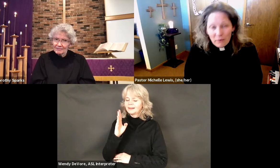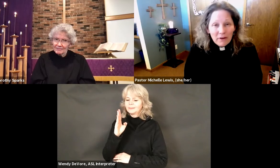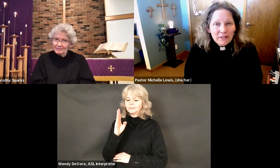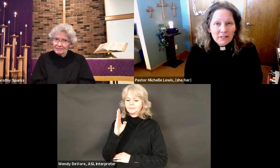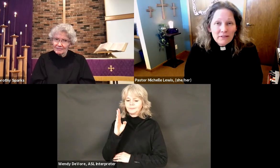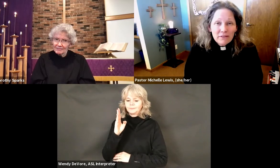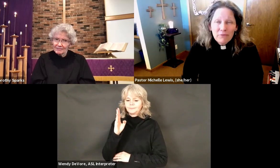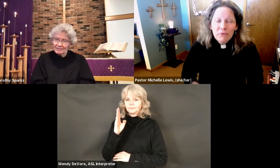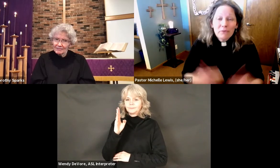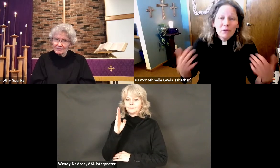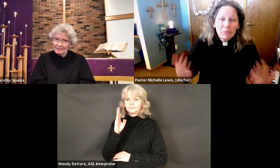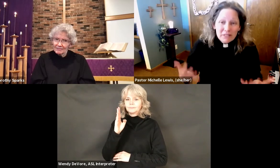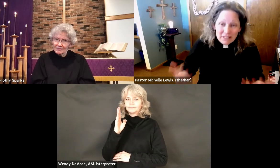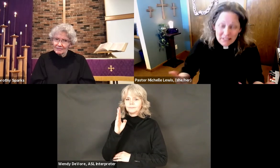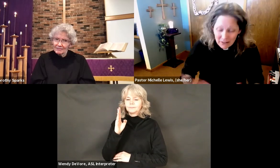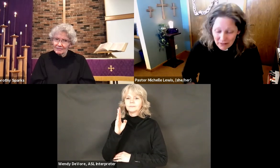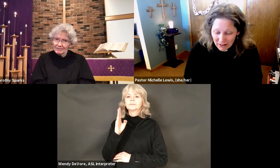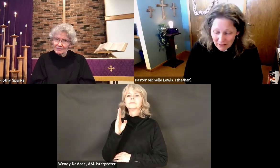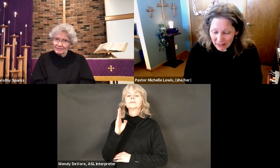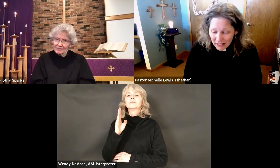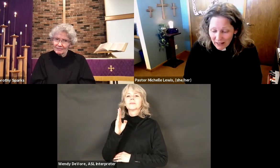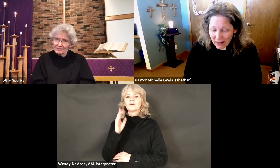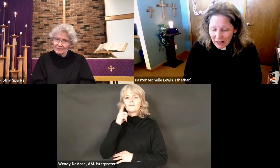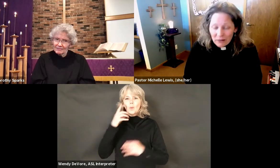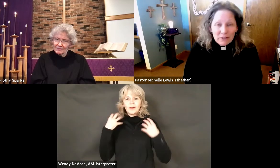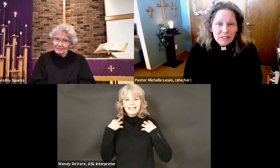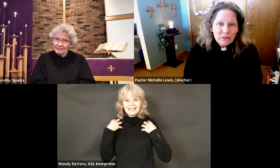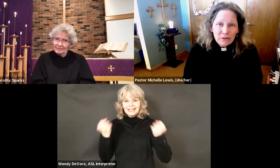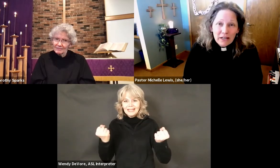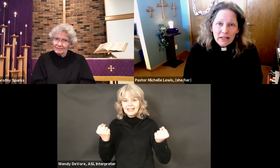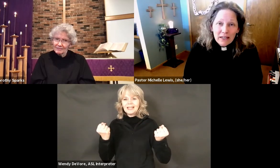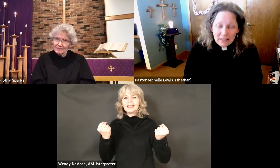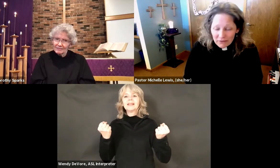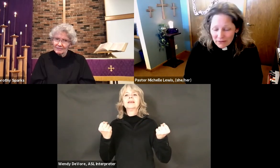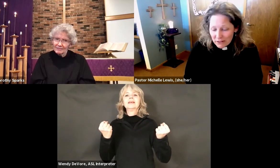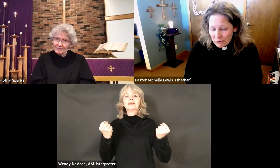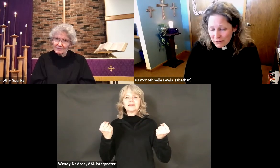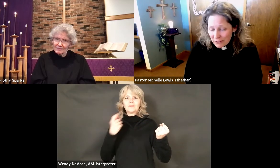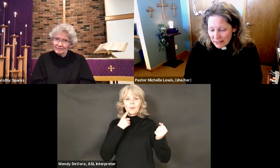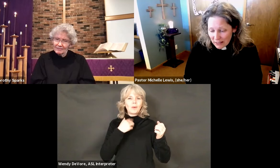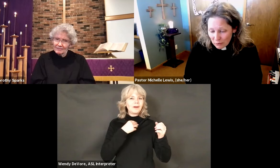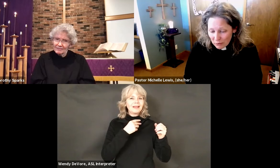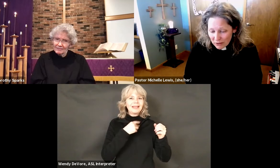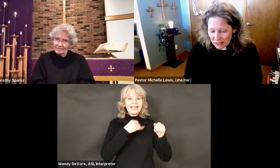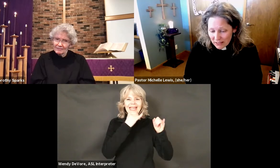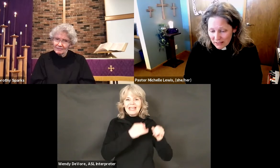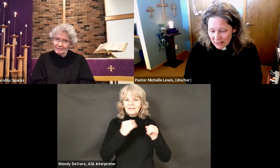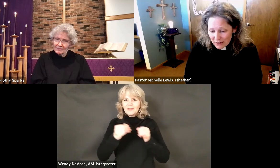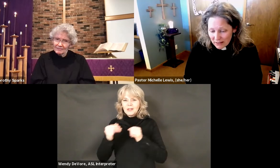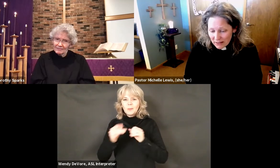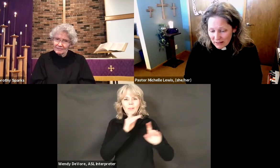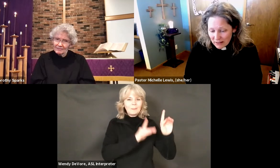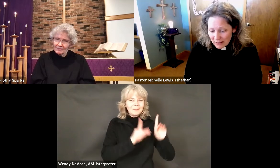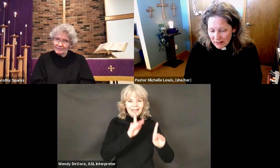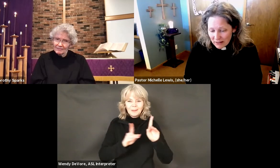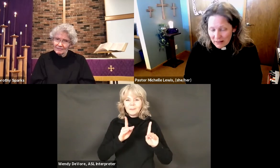that for the purposes of healing and restoring individuals and communities,